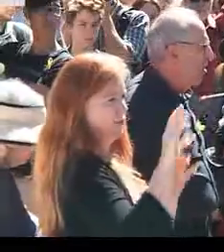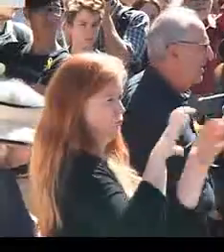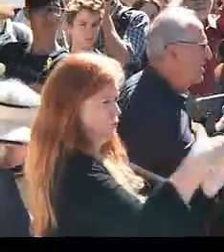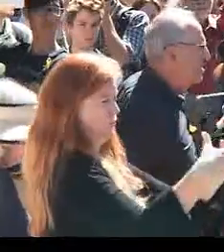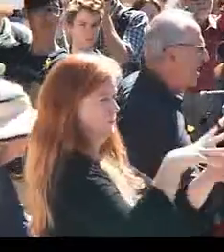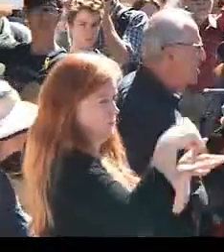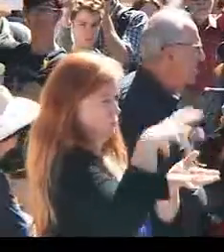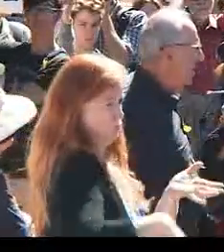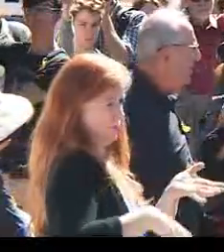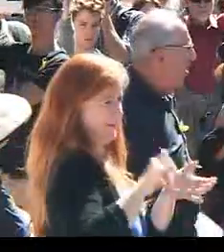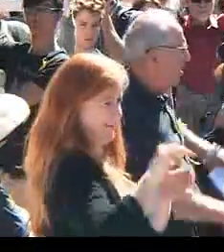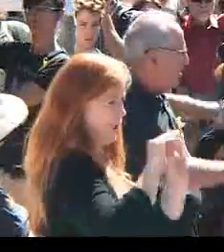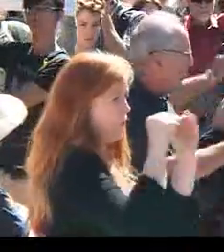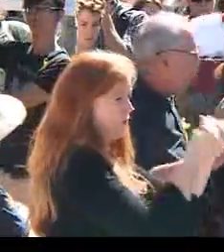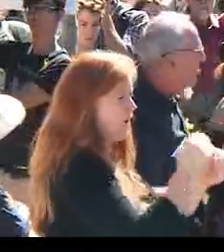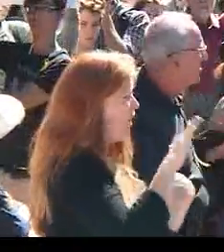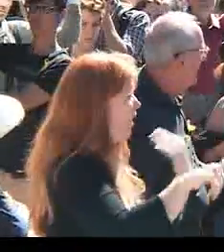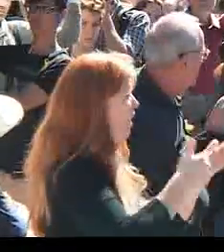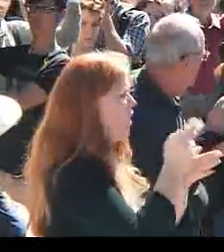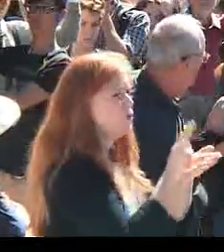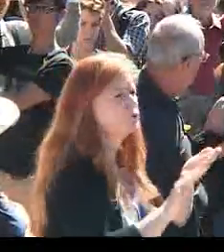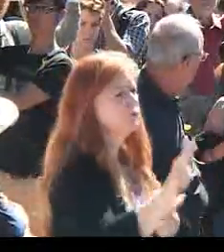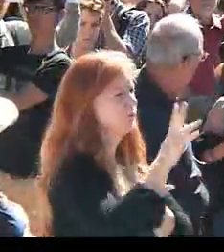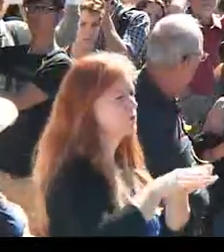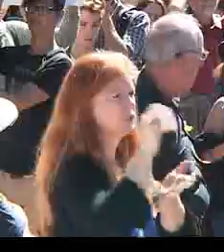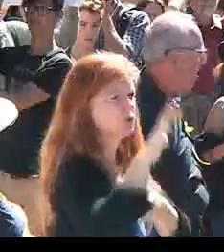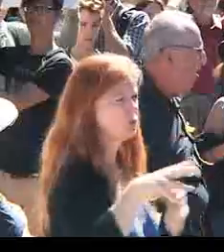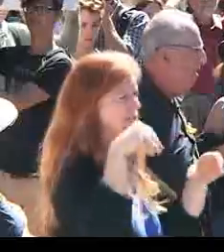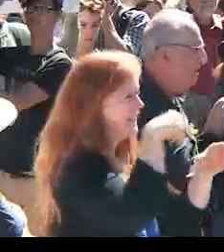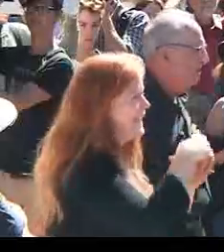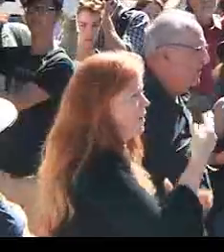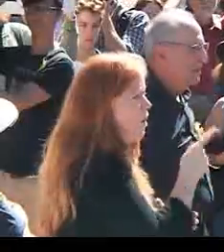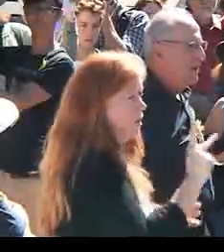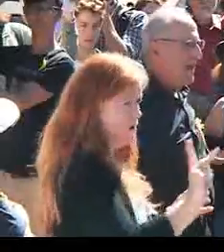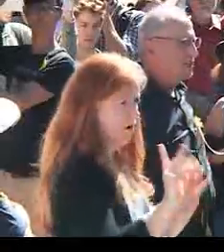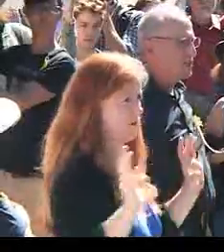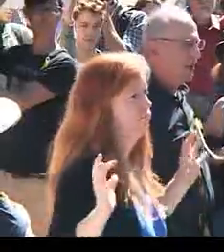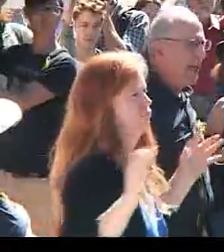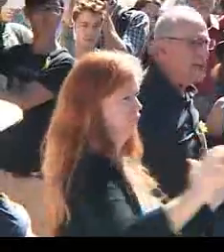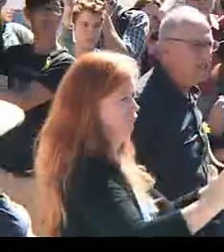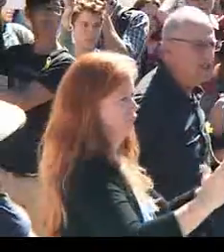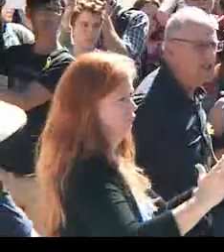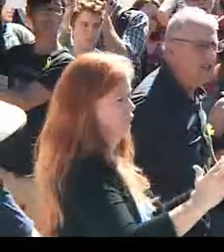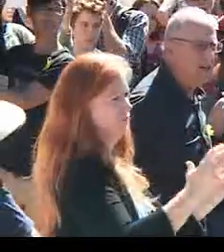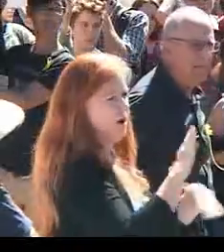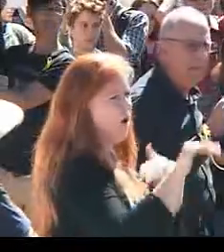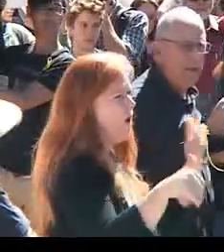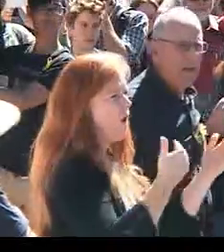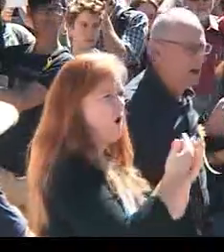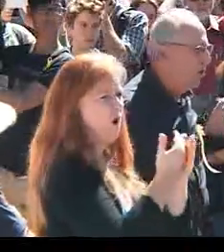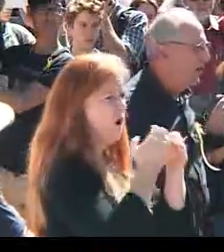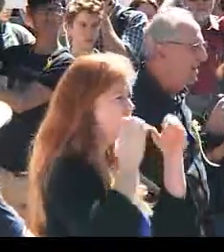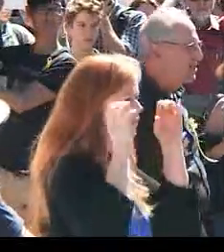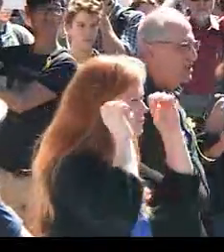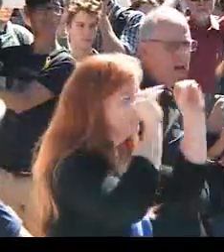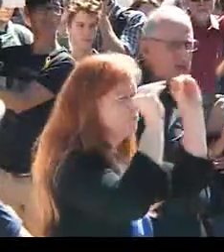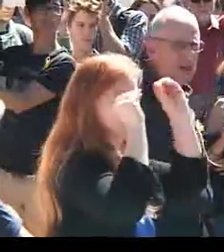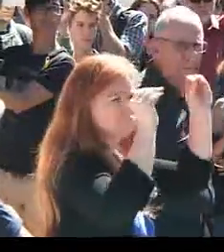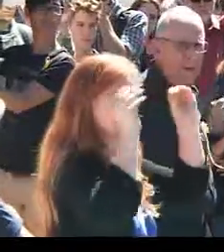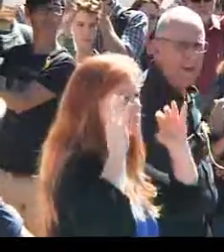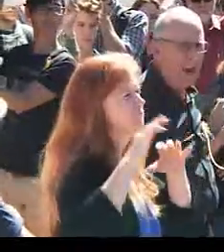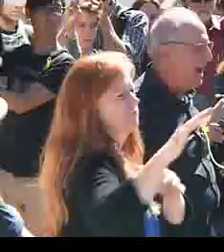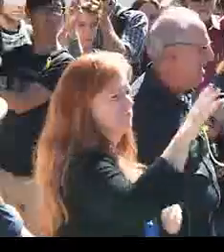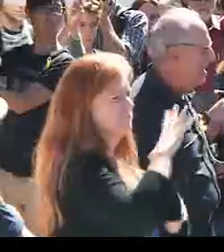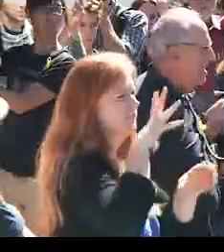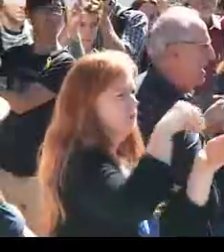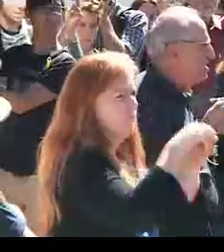which is an organization of all university students in Hong Kong, and Scholasticism, an organization